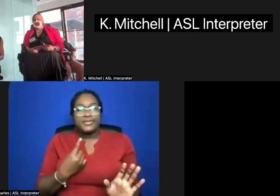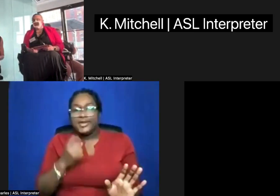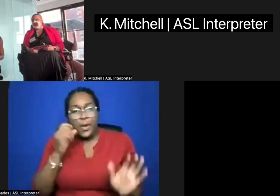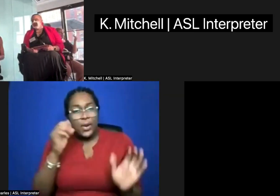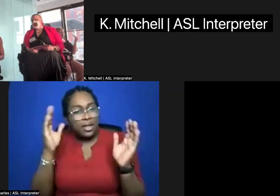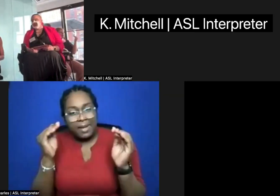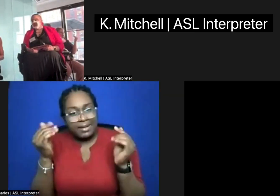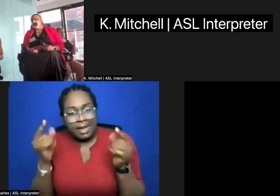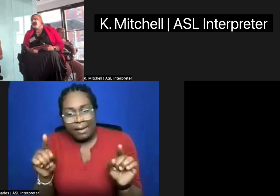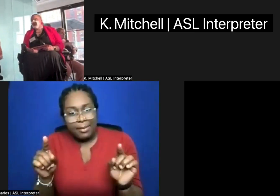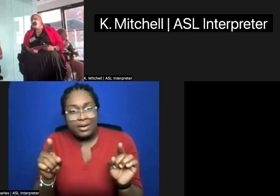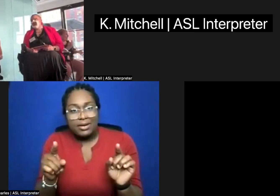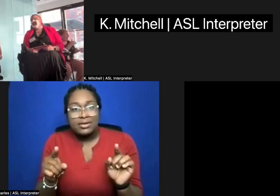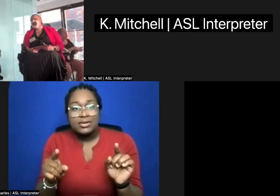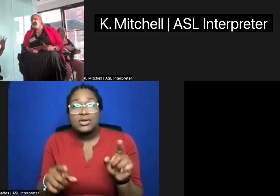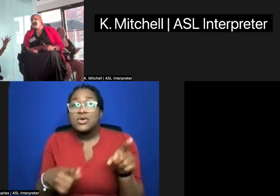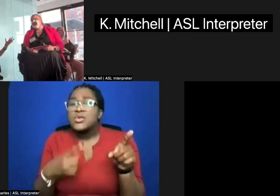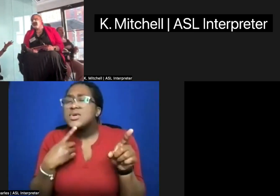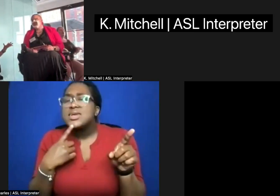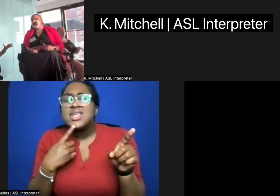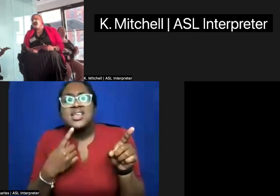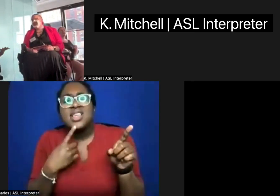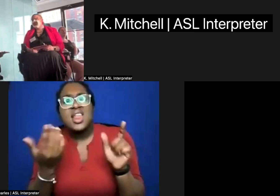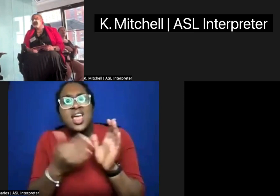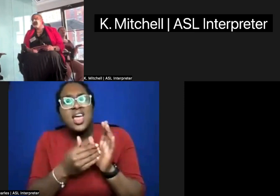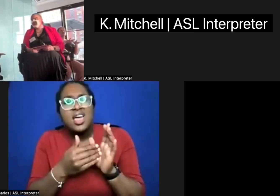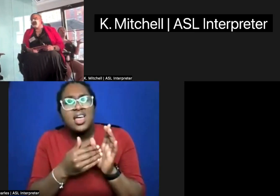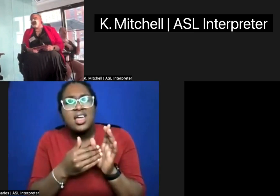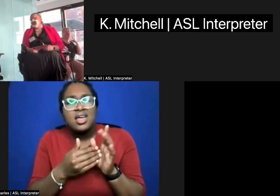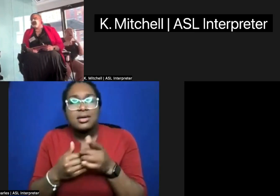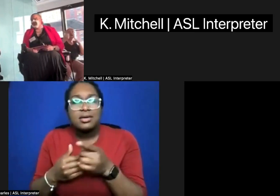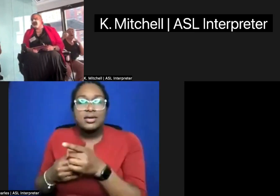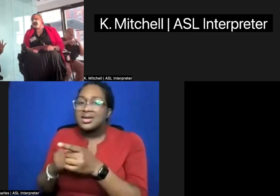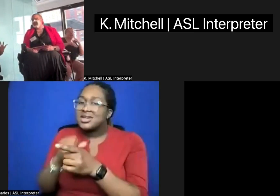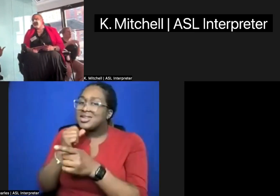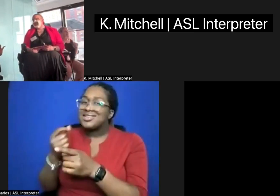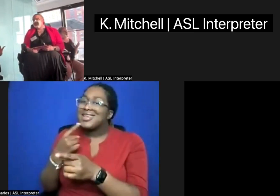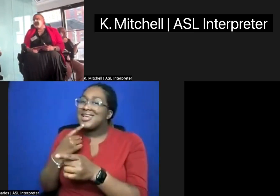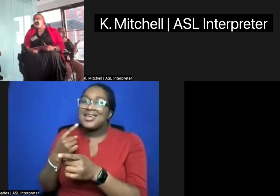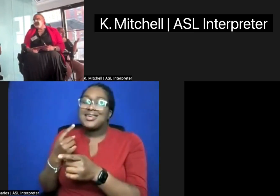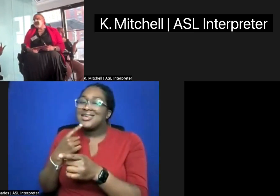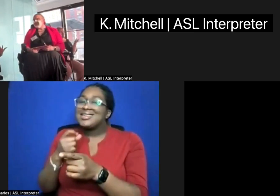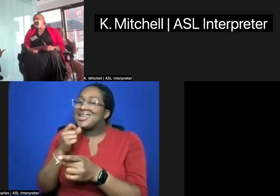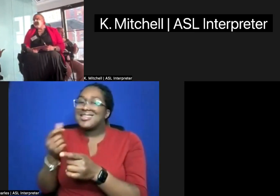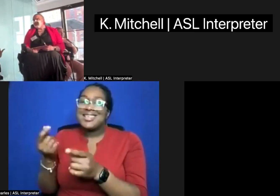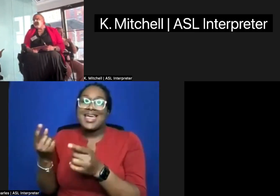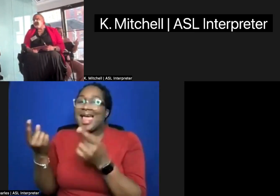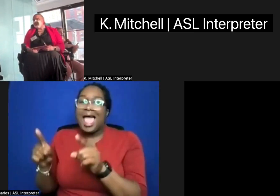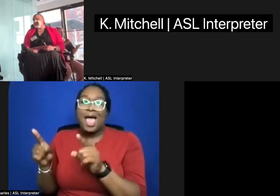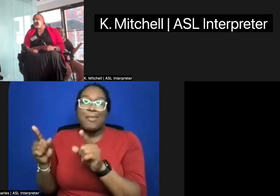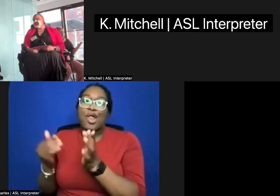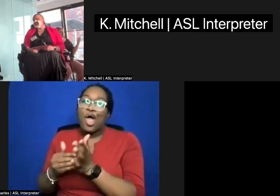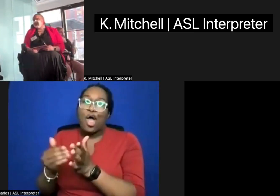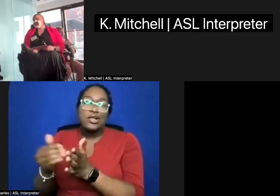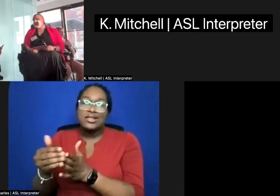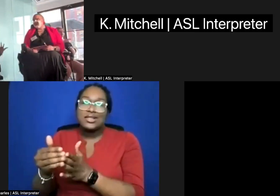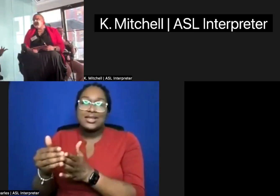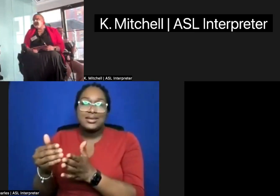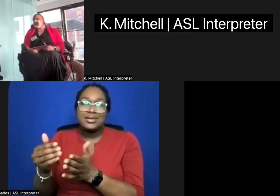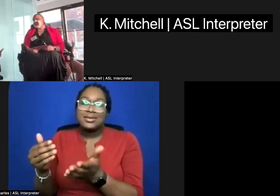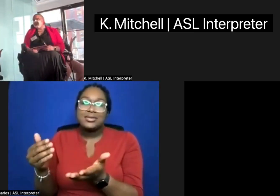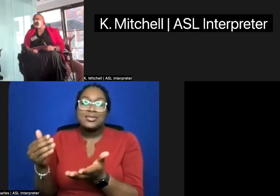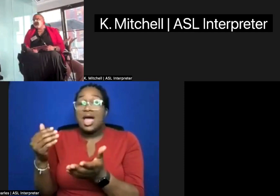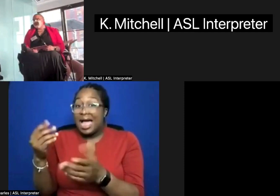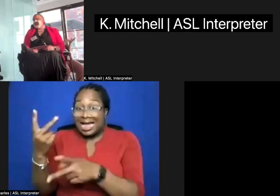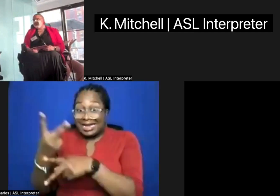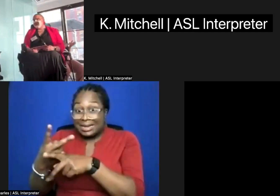what'd you say? Say it again, one more time. It doesn't happen all the time. If you can remember, I would do it, always keep emails, but